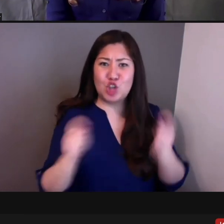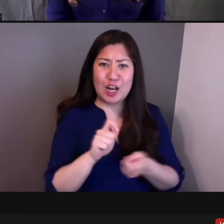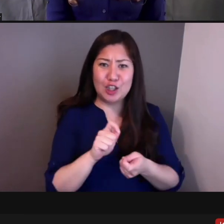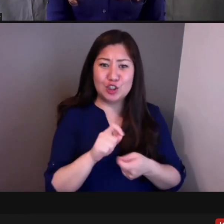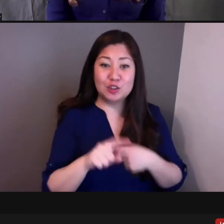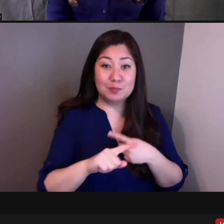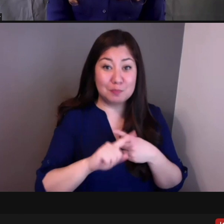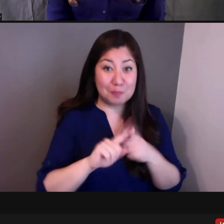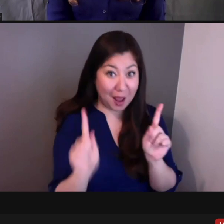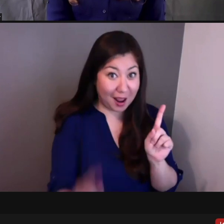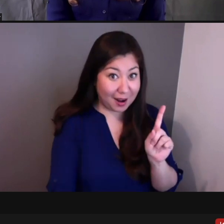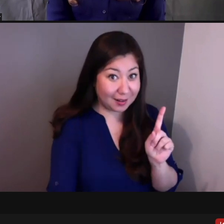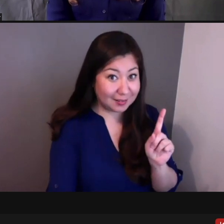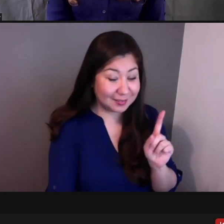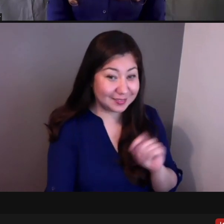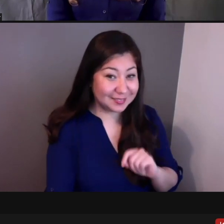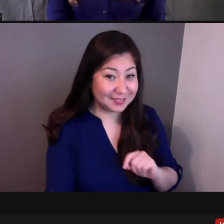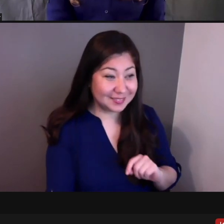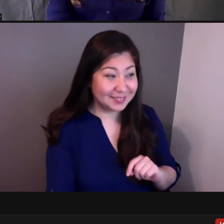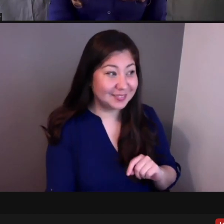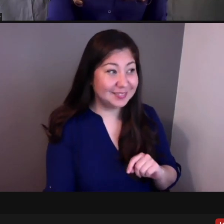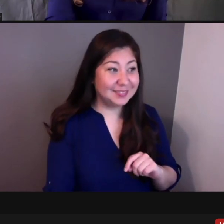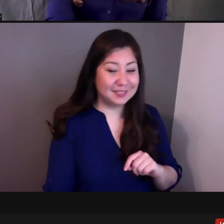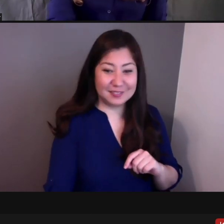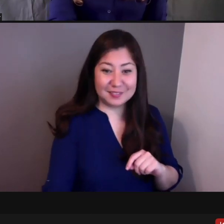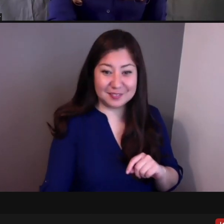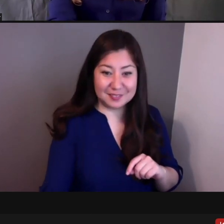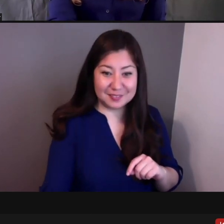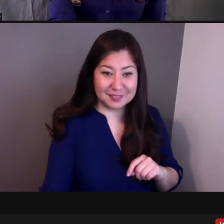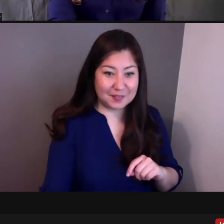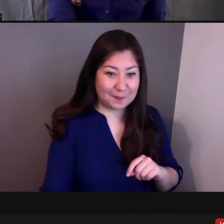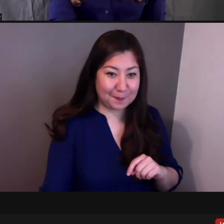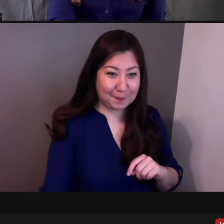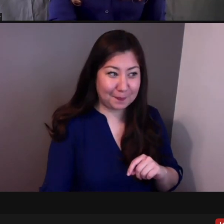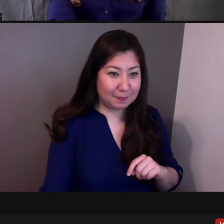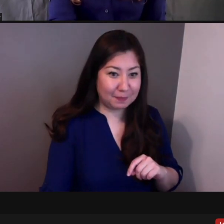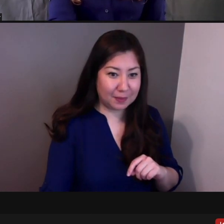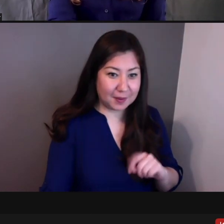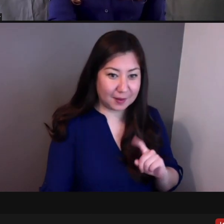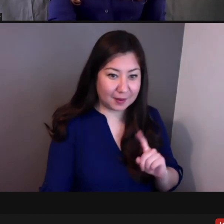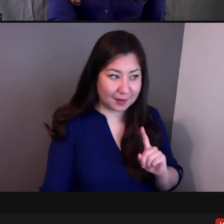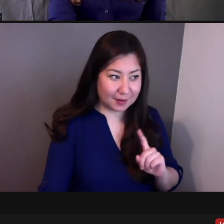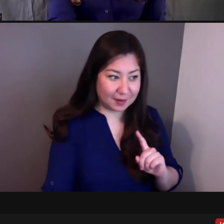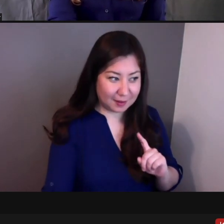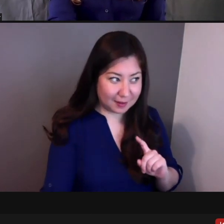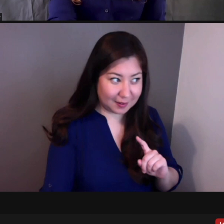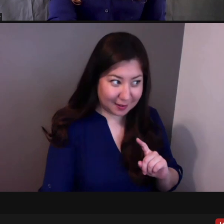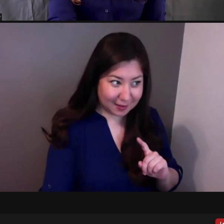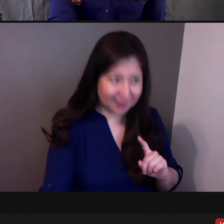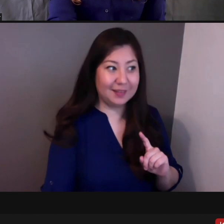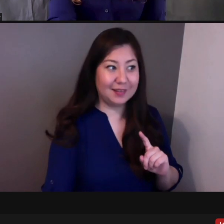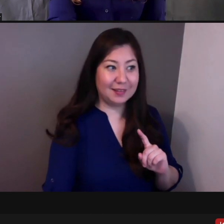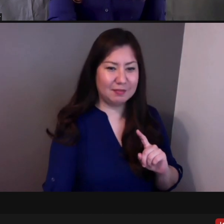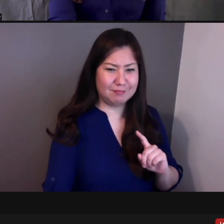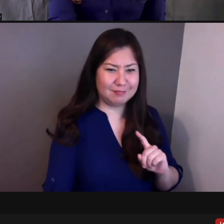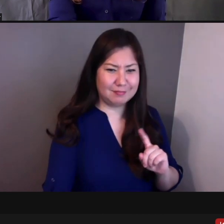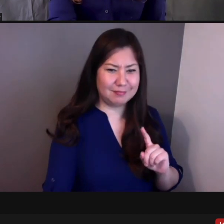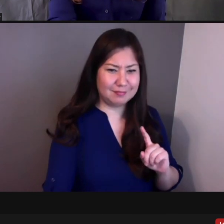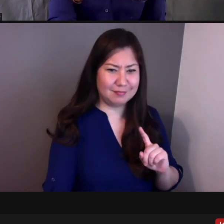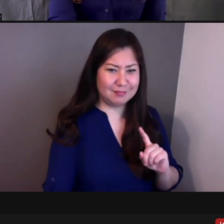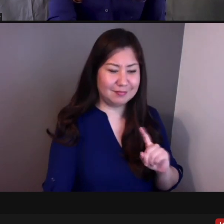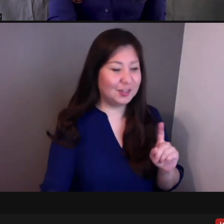way we use our concepts, using that within the educational setting. English is